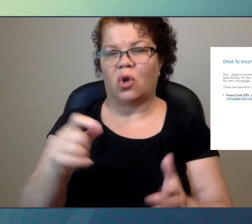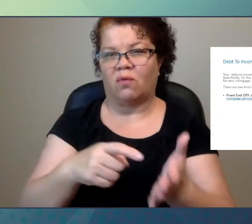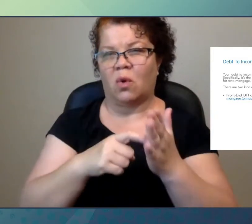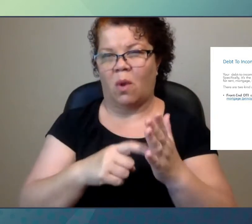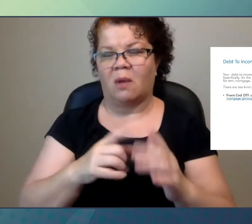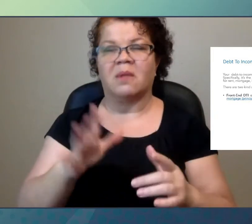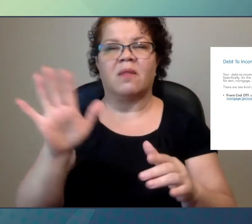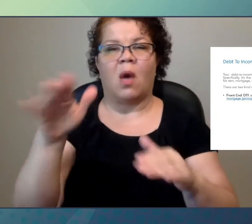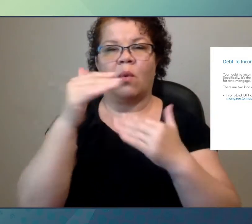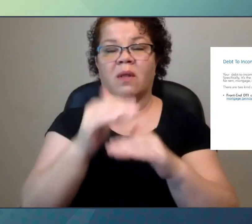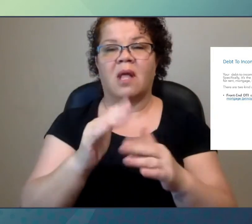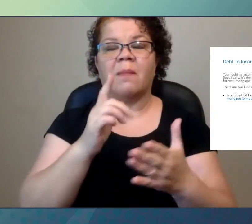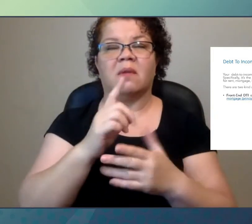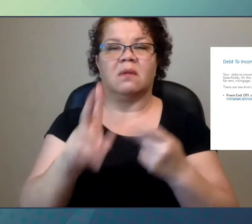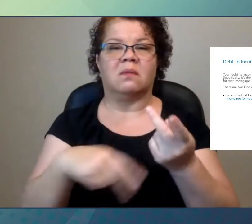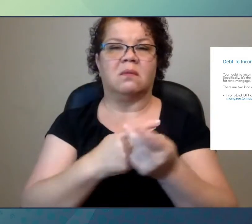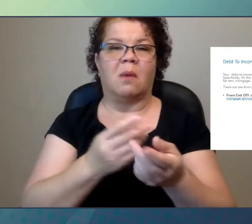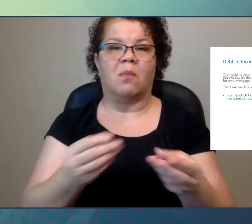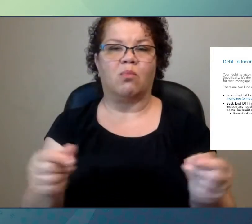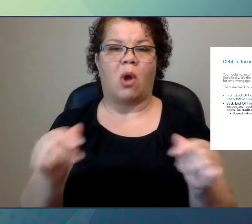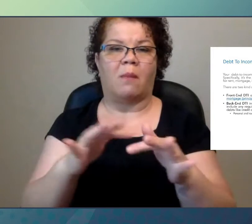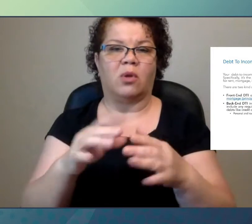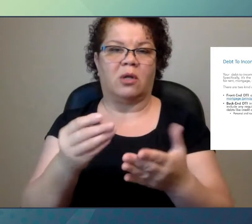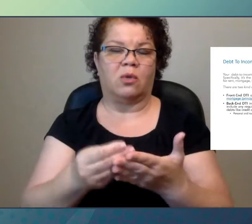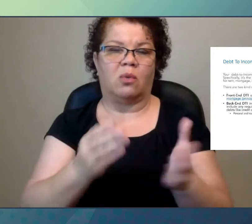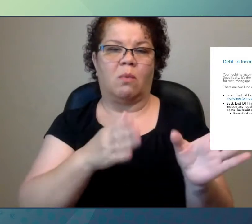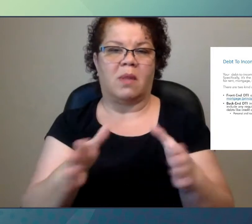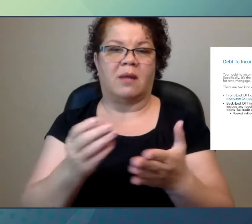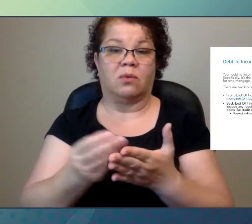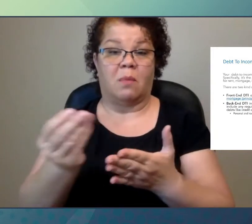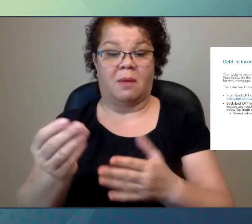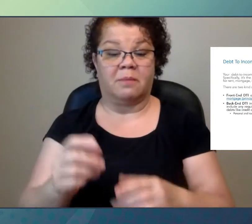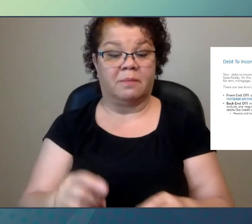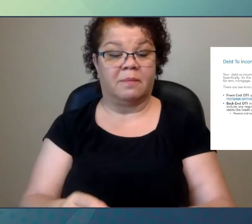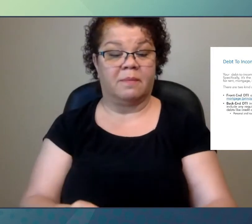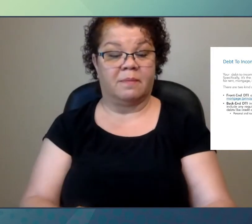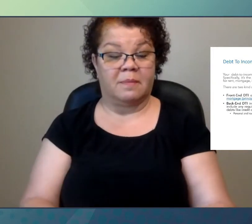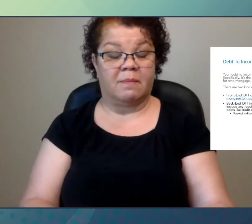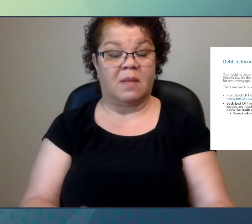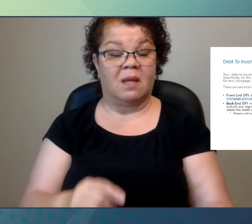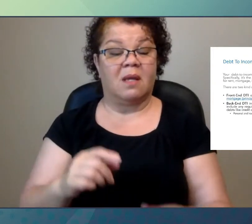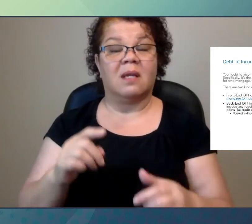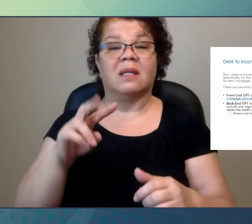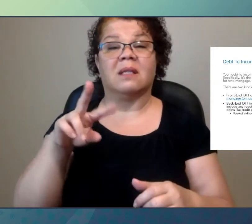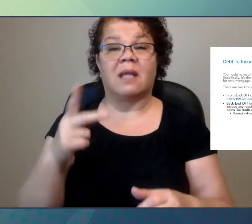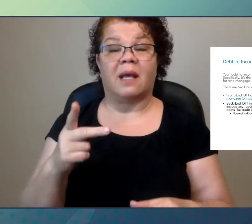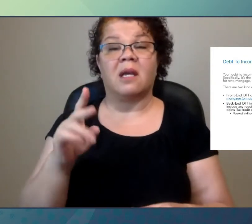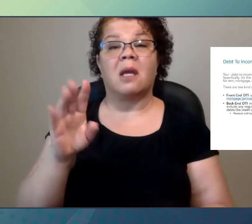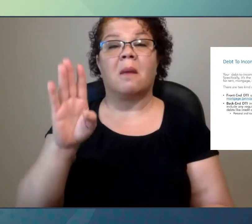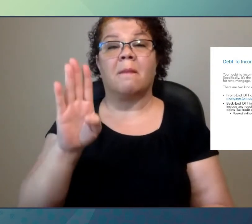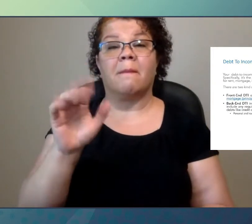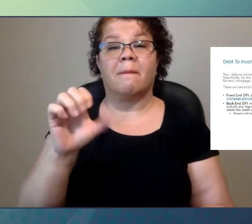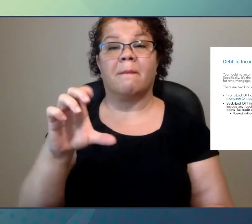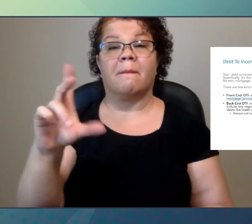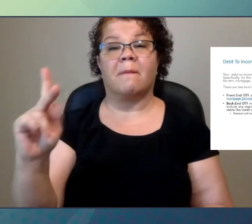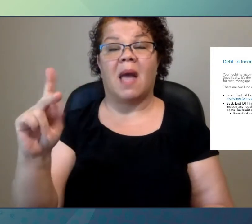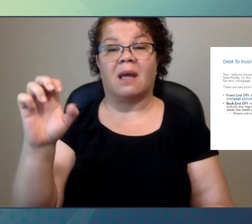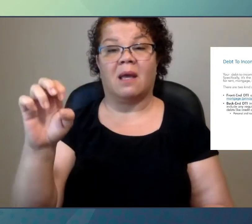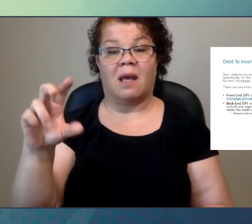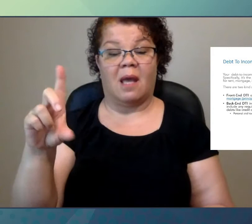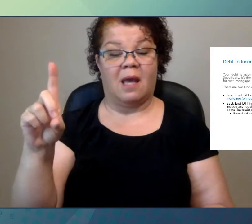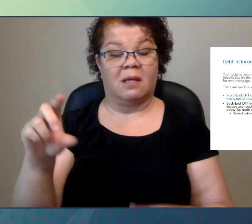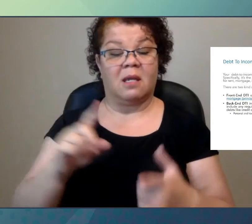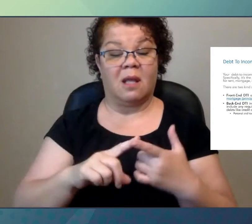at to purchase if they do have a requirement. The back end ratio. This ratio includes your